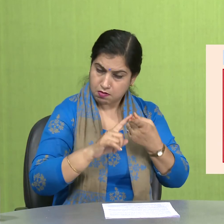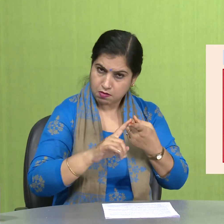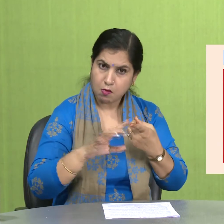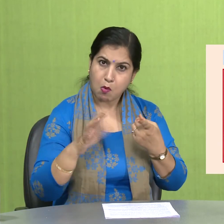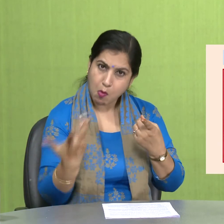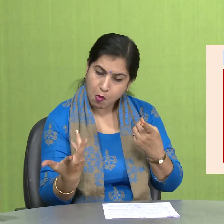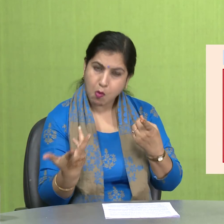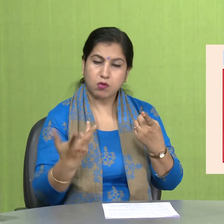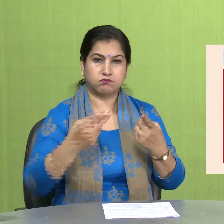art,